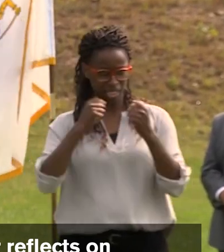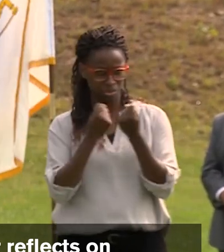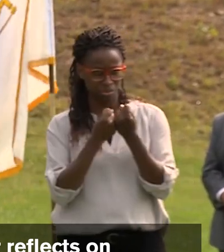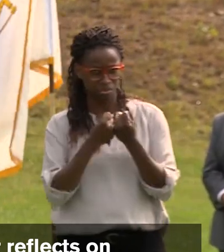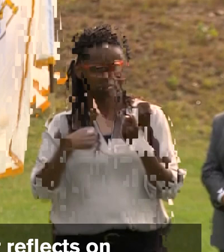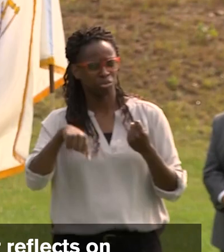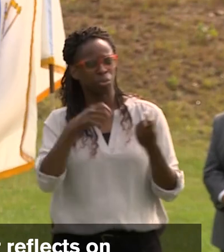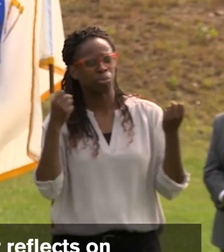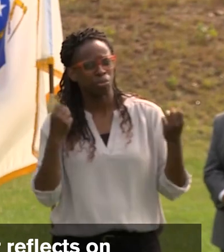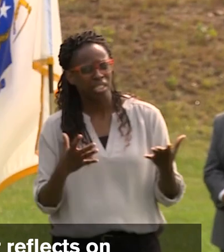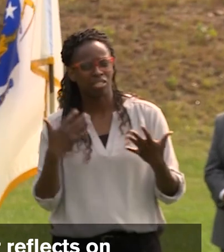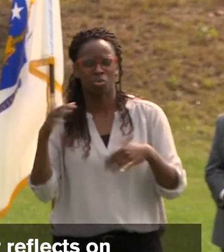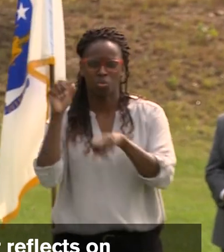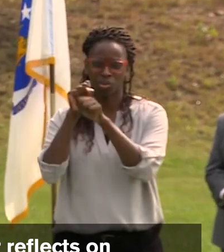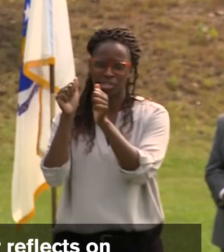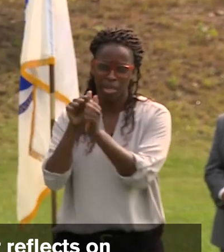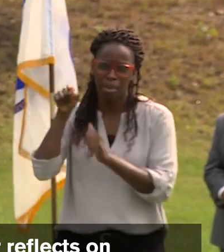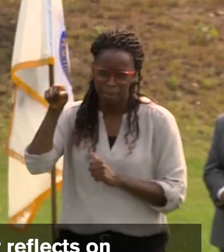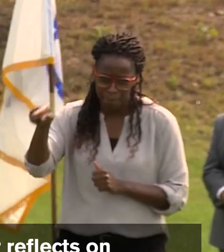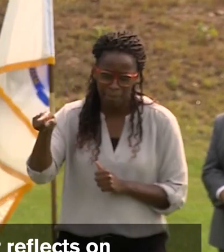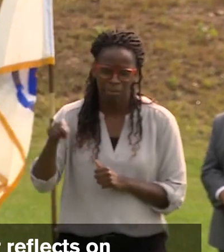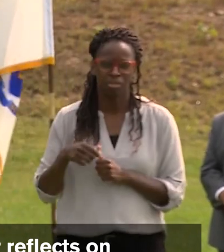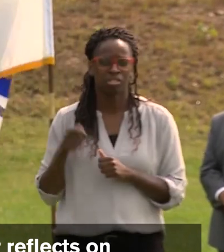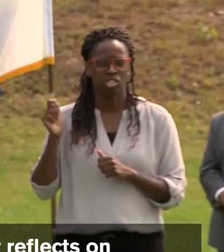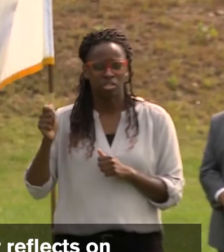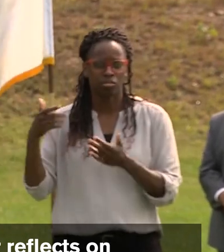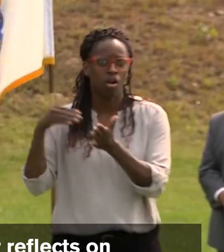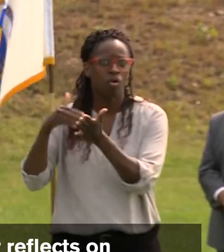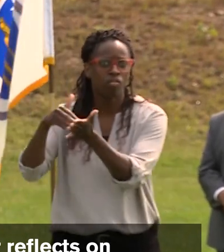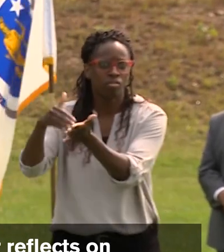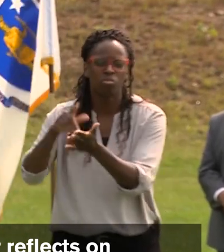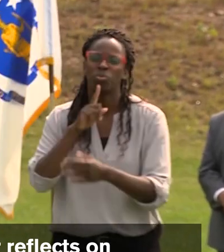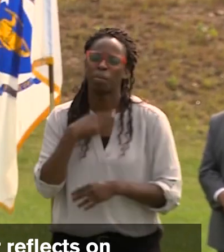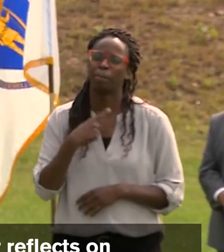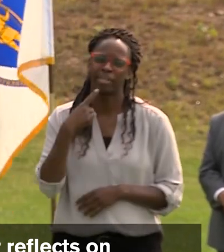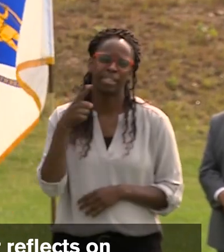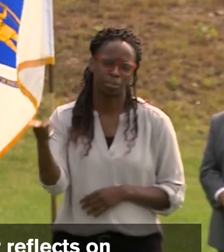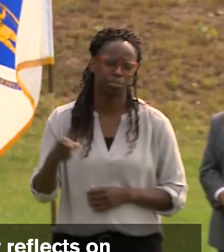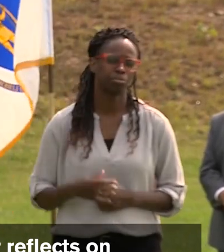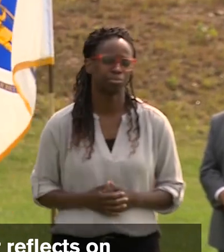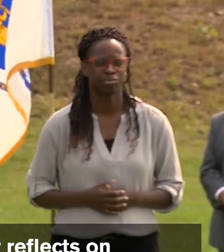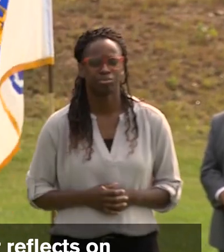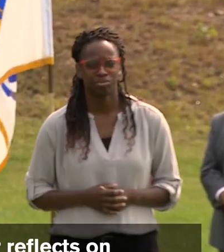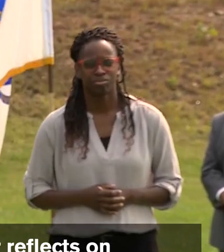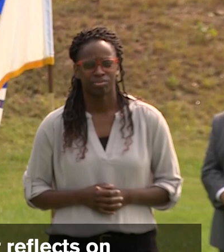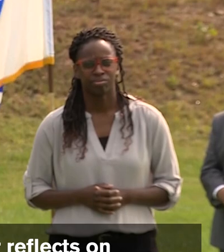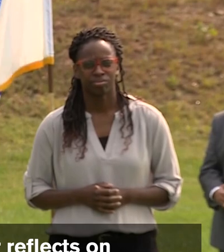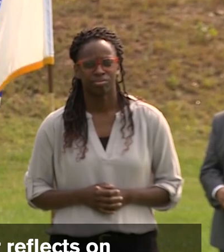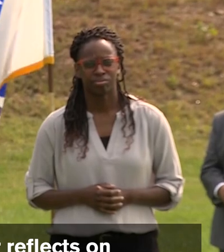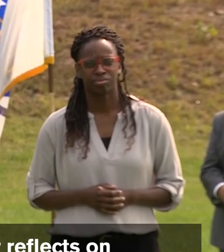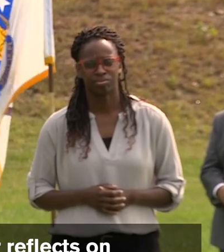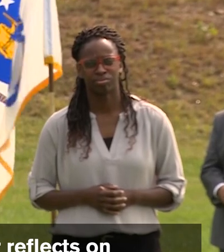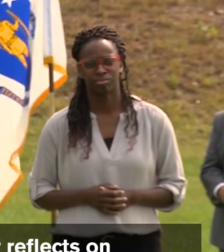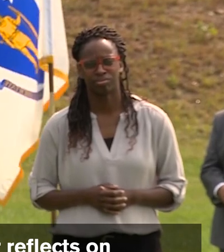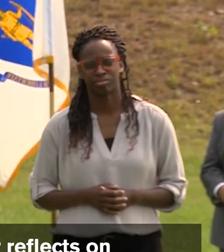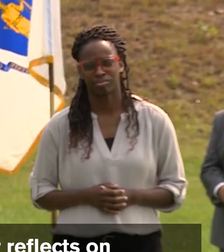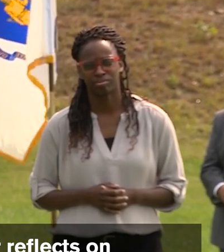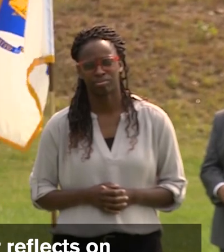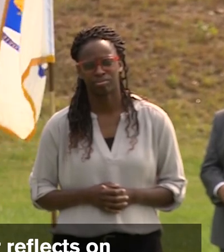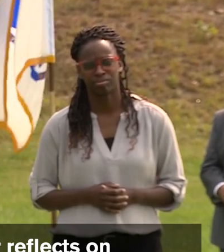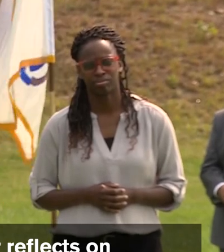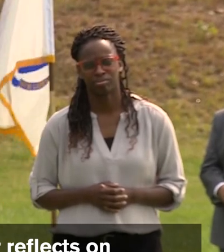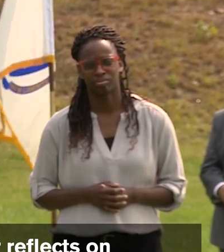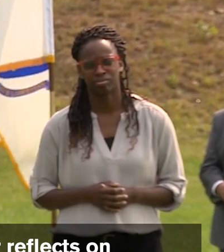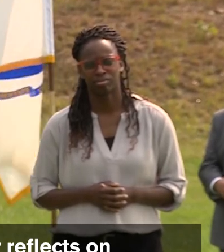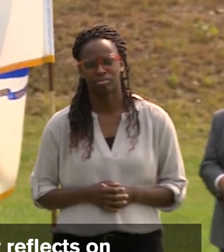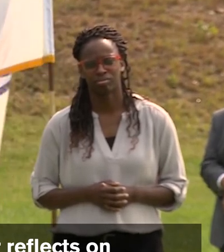dealing with the court, that we will all miss him very, very much. We've also ordered the American flag of